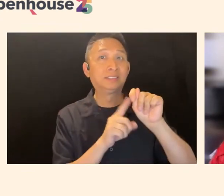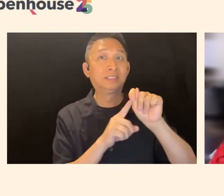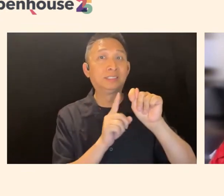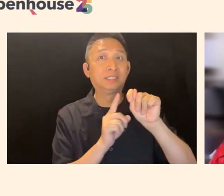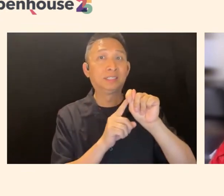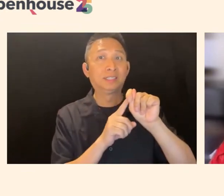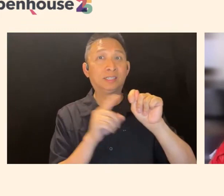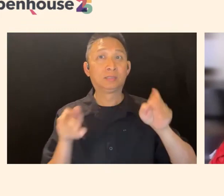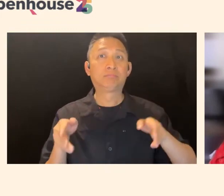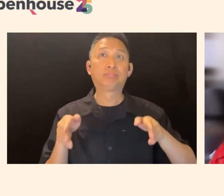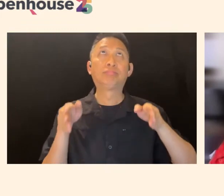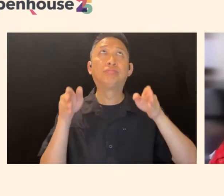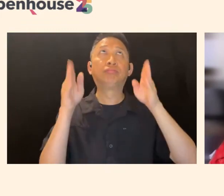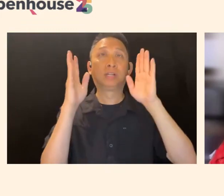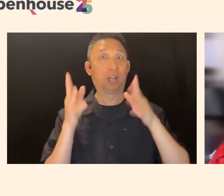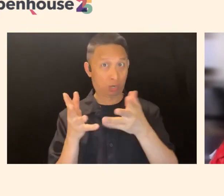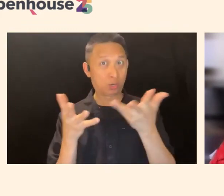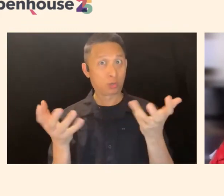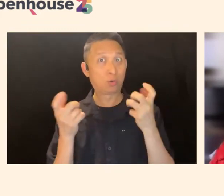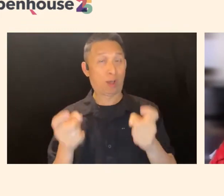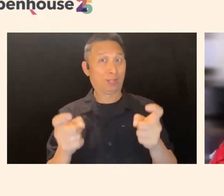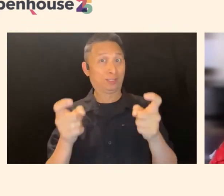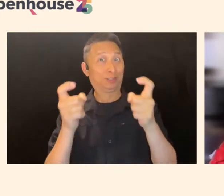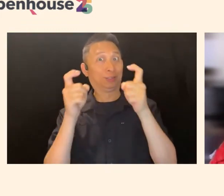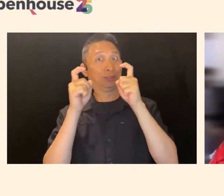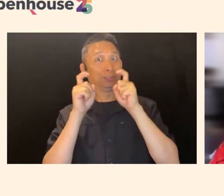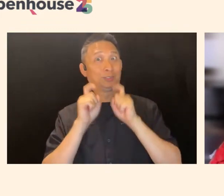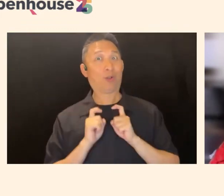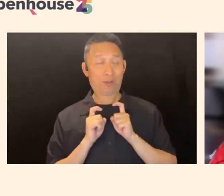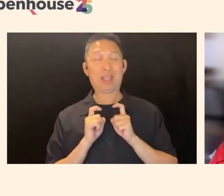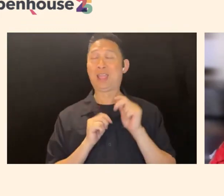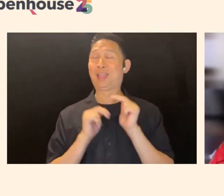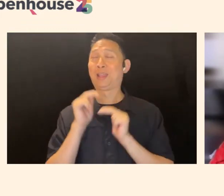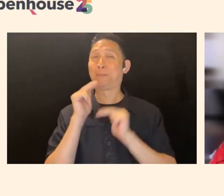if you want to give an apartment building to Baltimore Safe Haven,